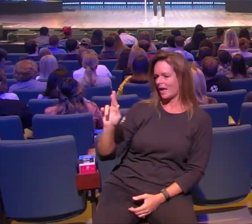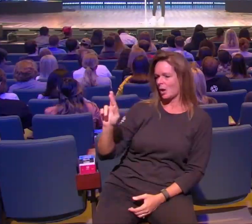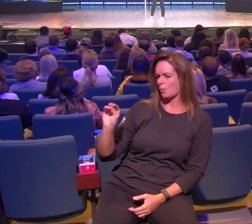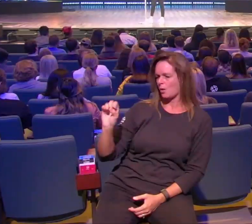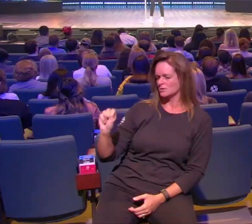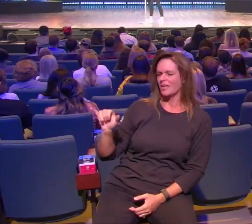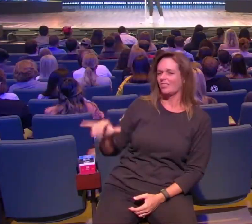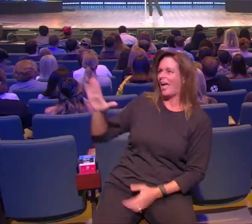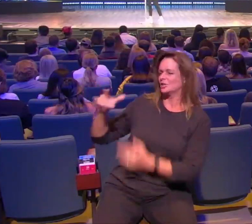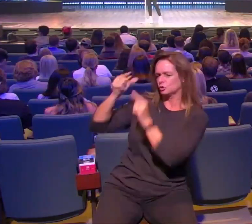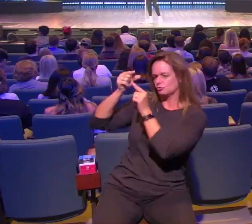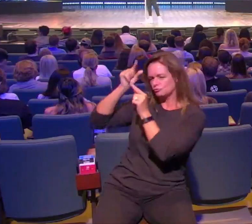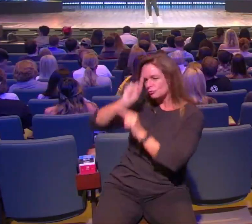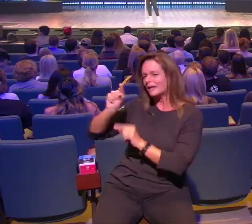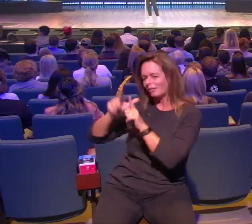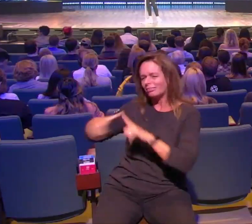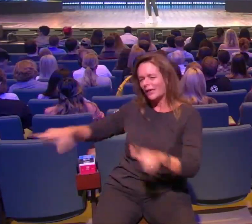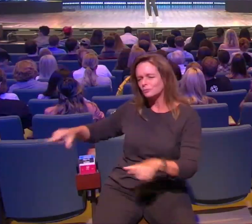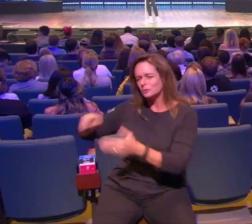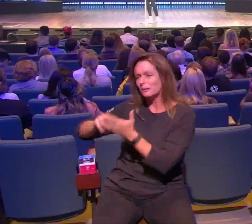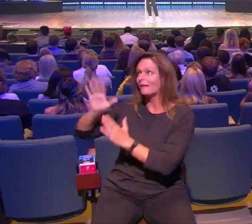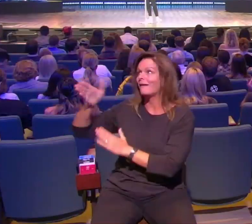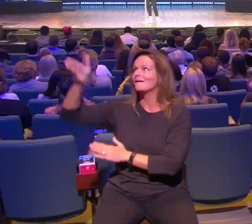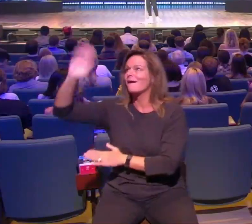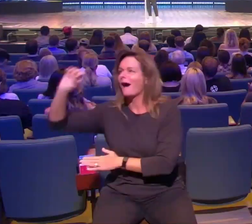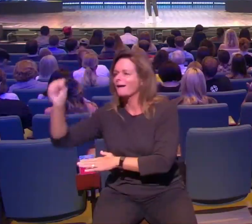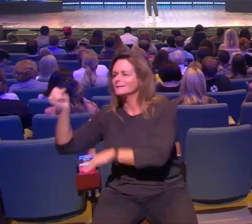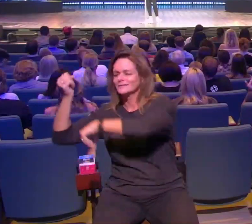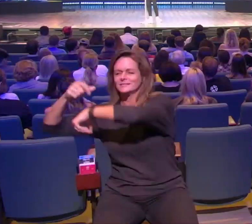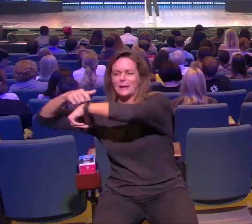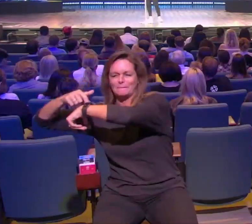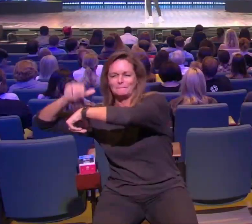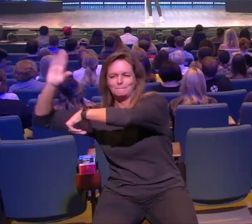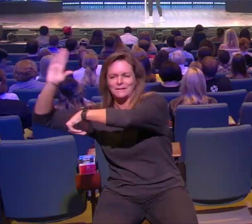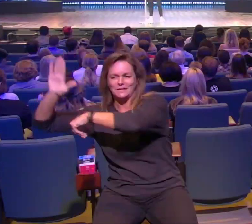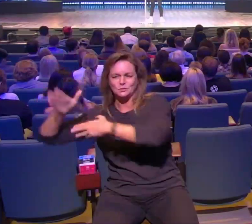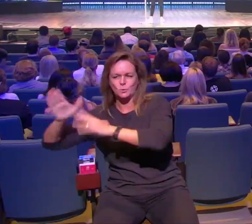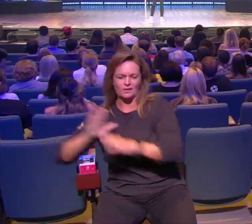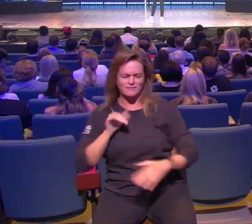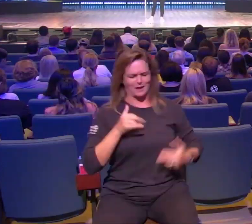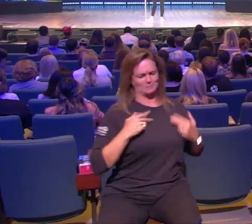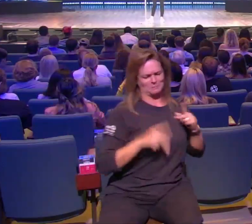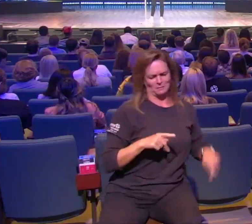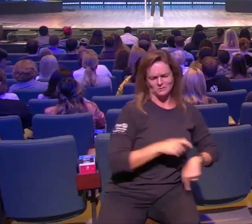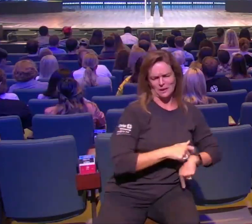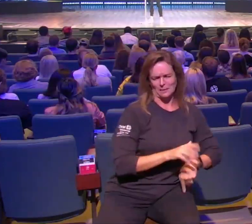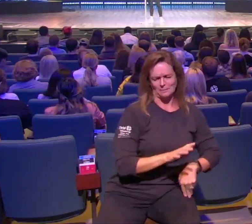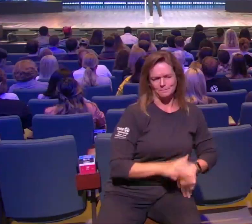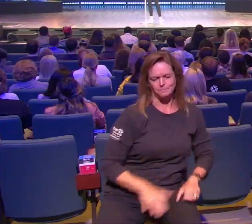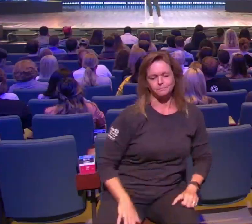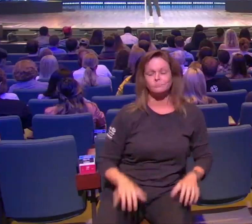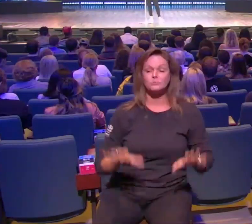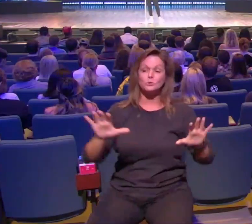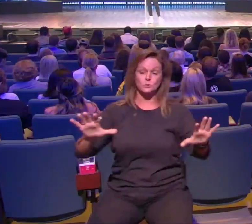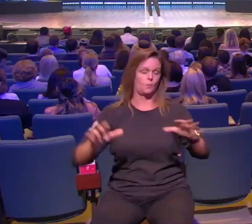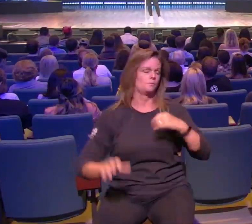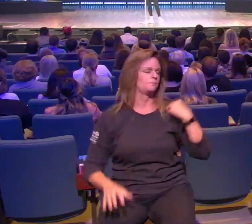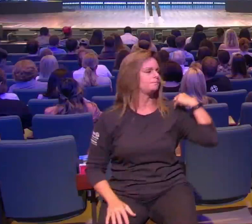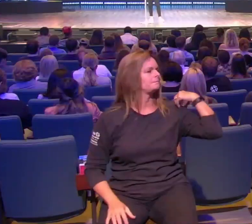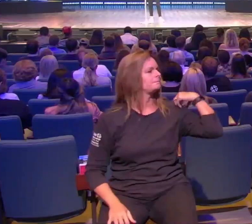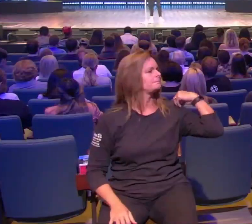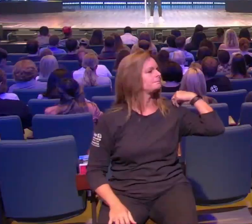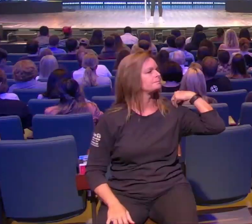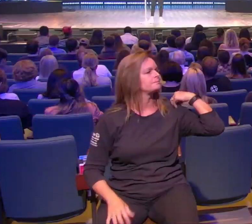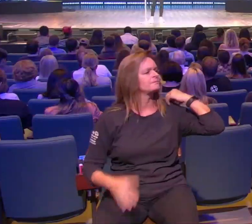have set aside this coming season and these next 3 months as a kairos season, a season